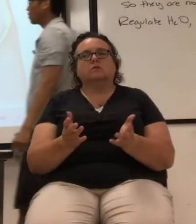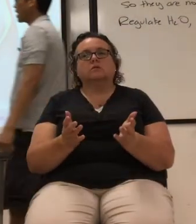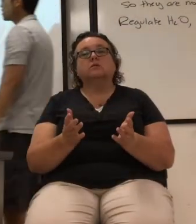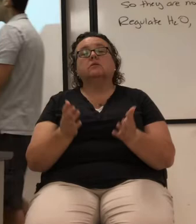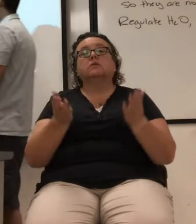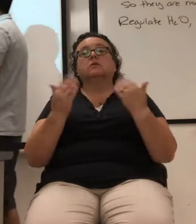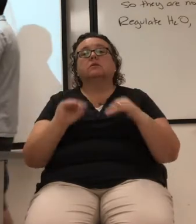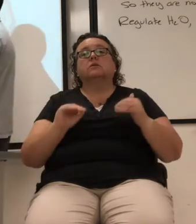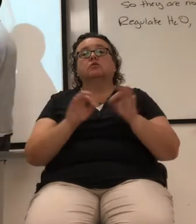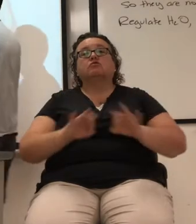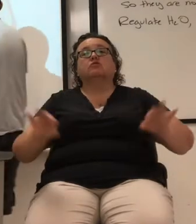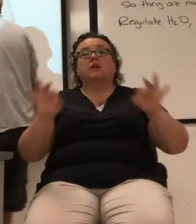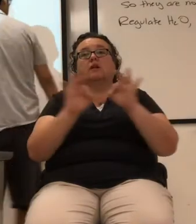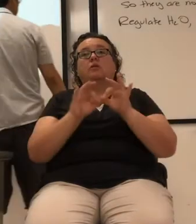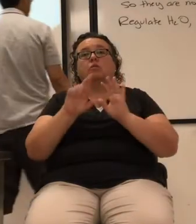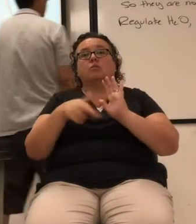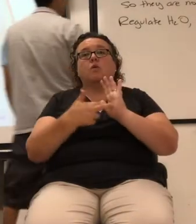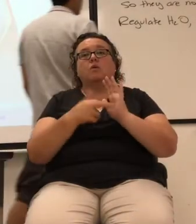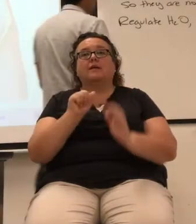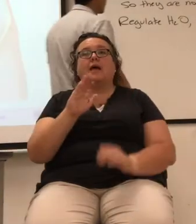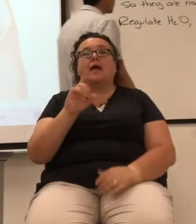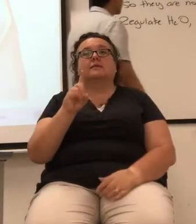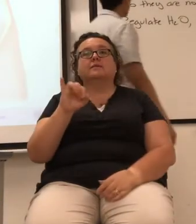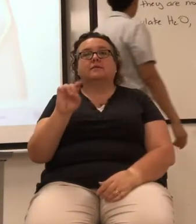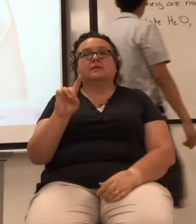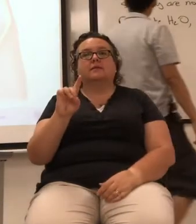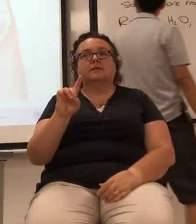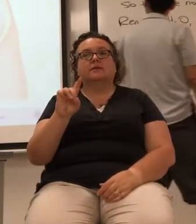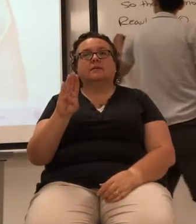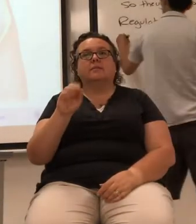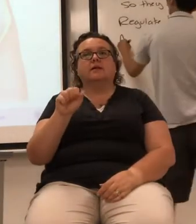Critical role in acid-base balance. Let's